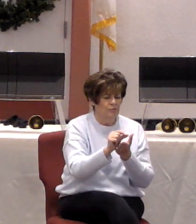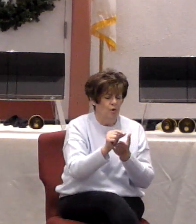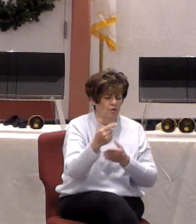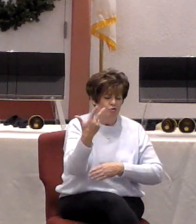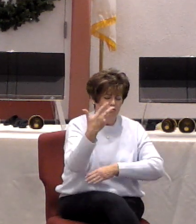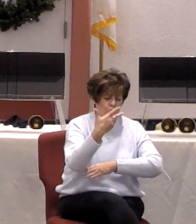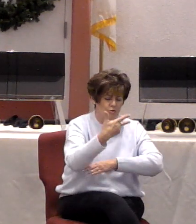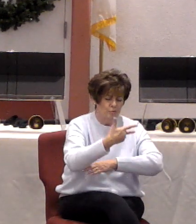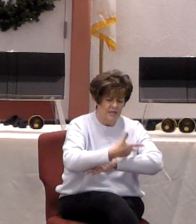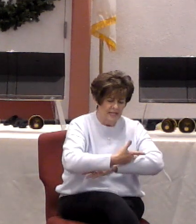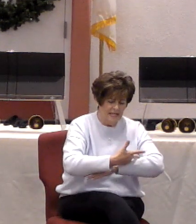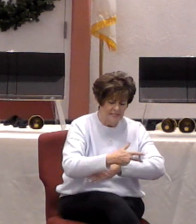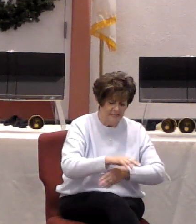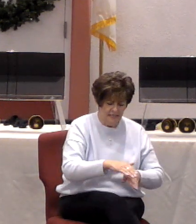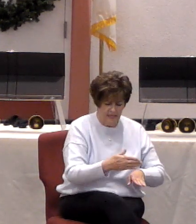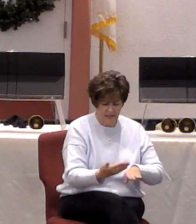again.